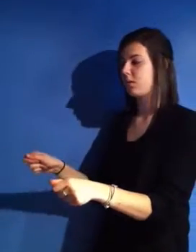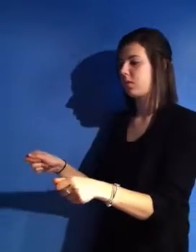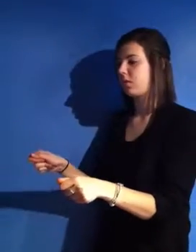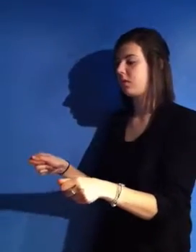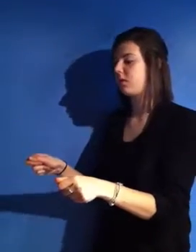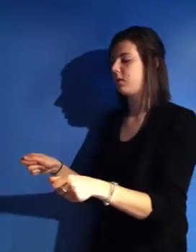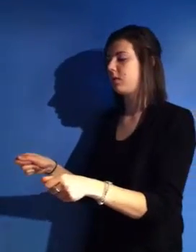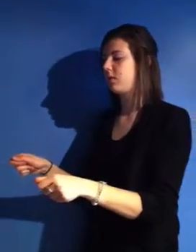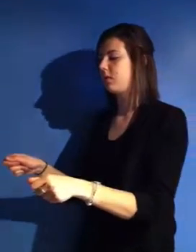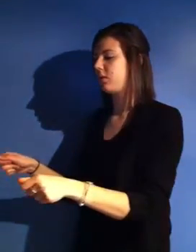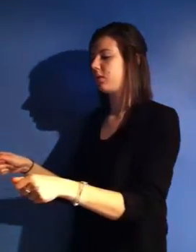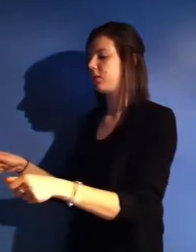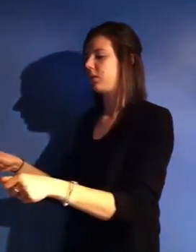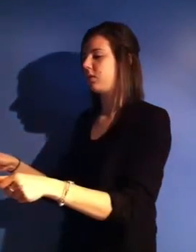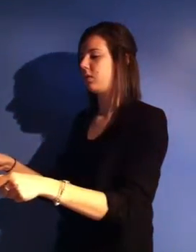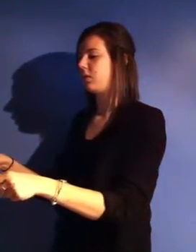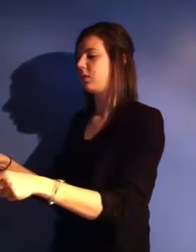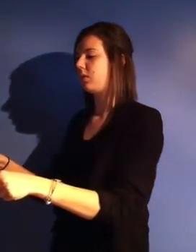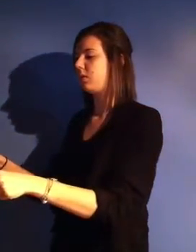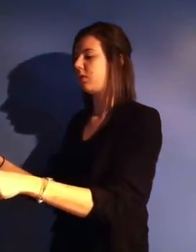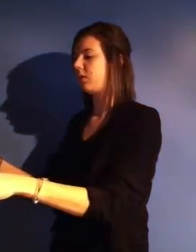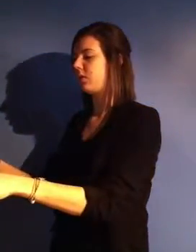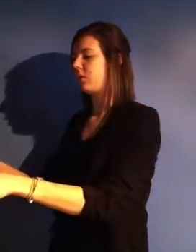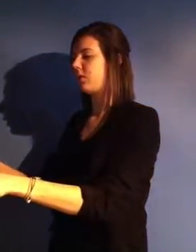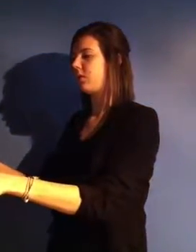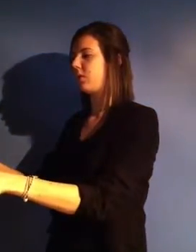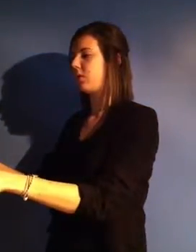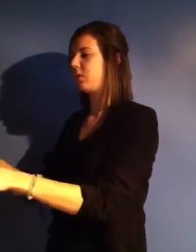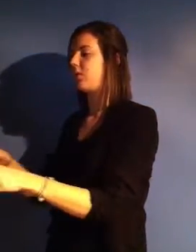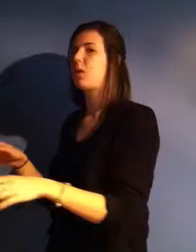start sewing, guiding your fabric all the time. And you want to